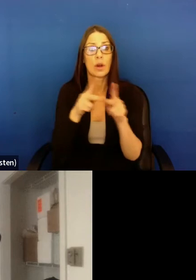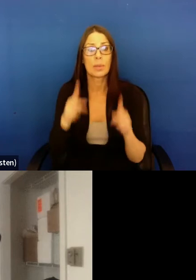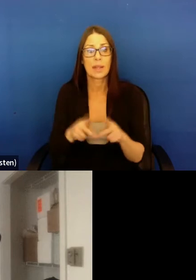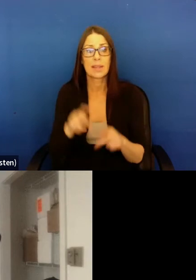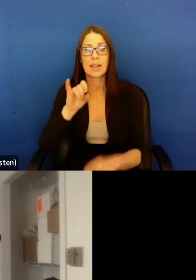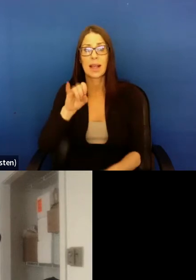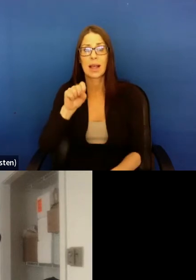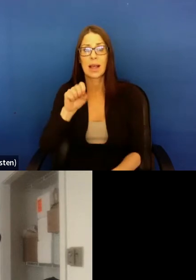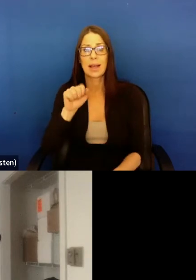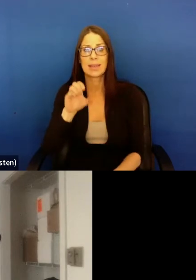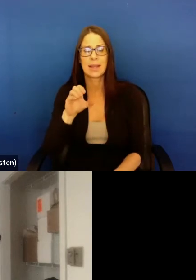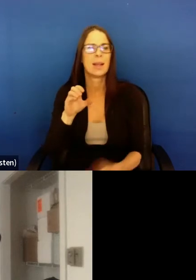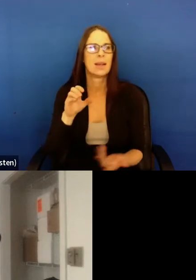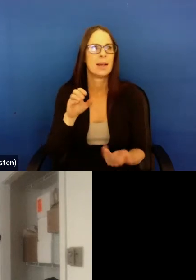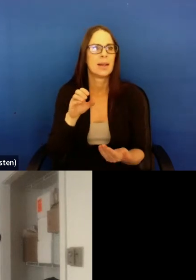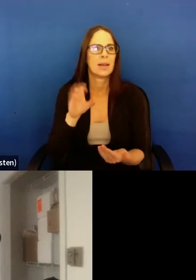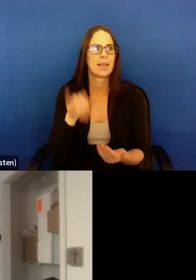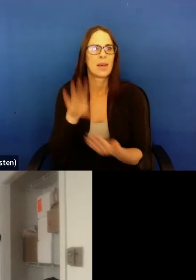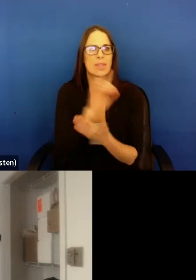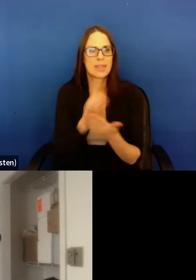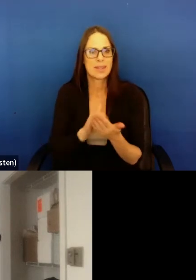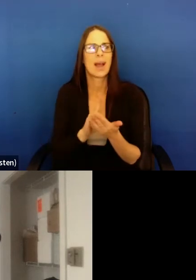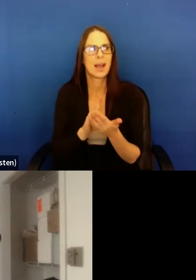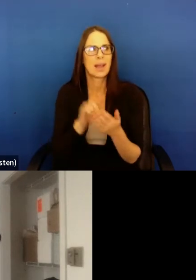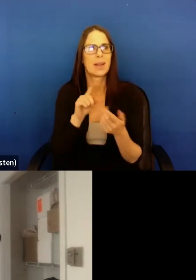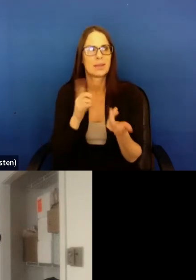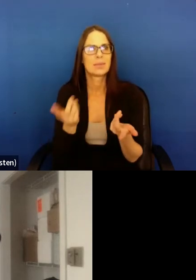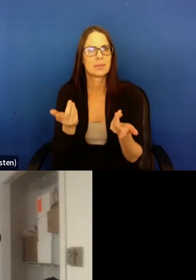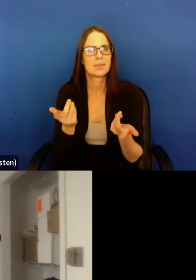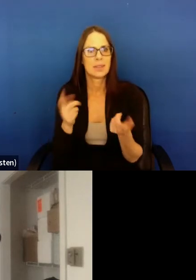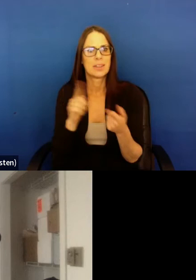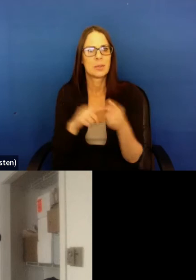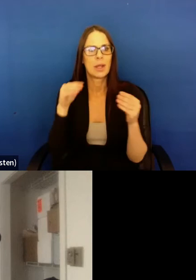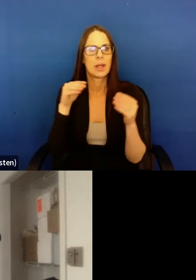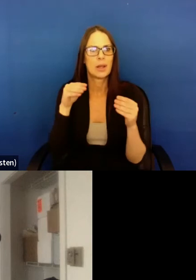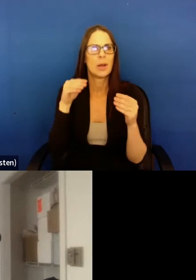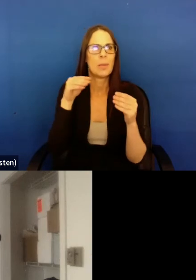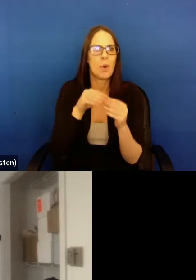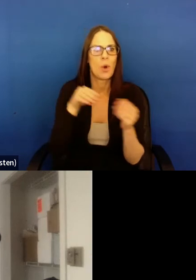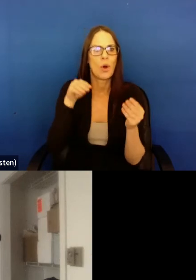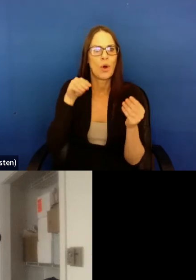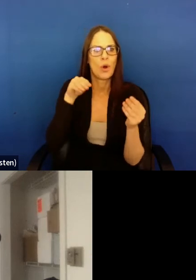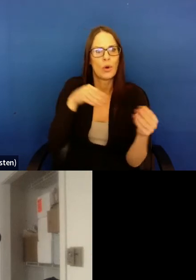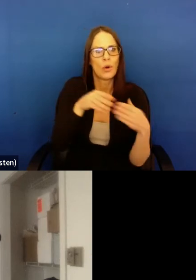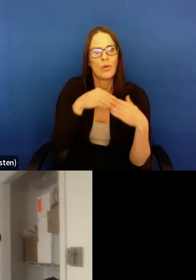it was kind of designed to be like more like fluid, but really having that boundary of a